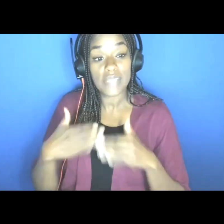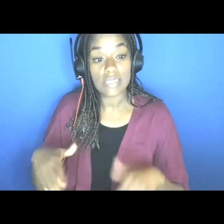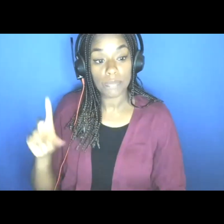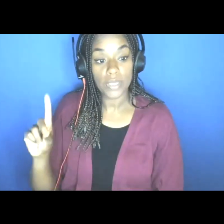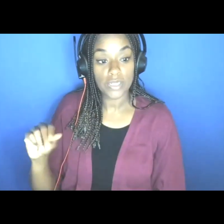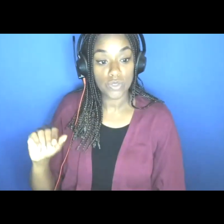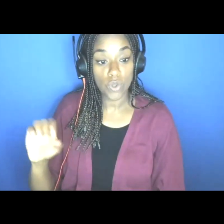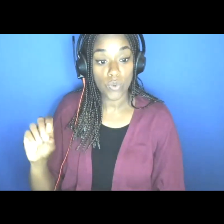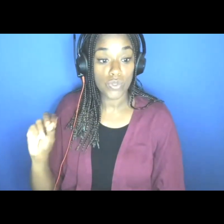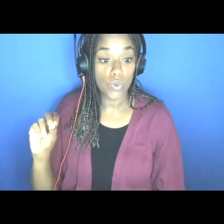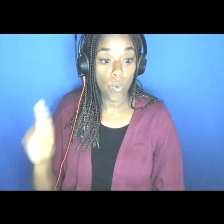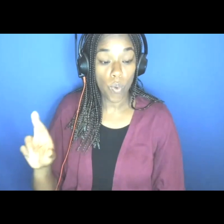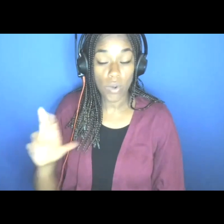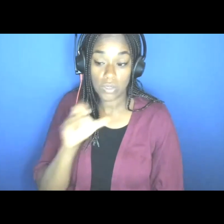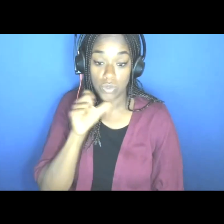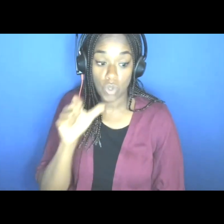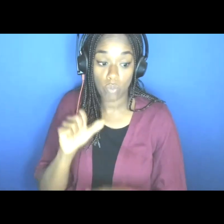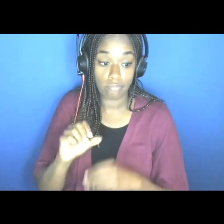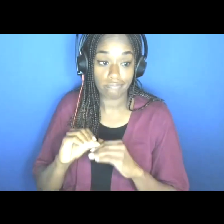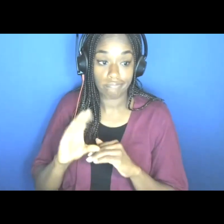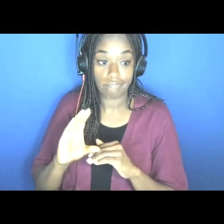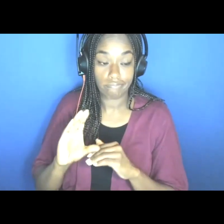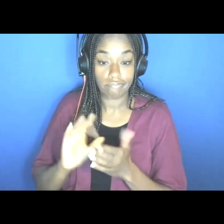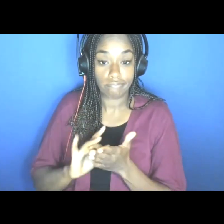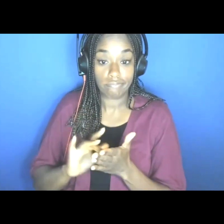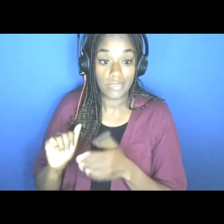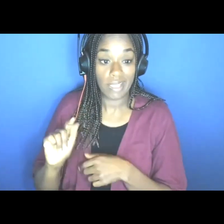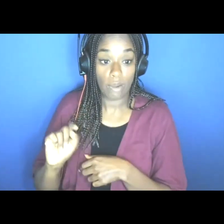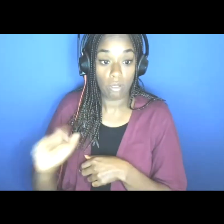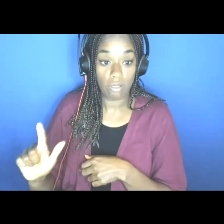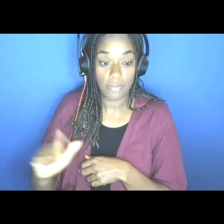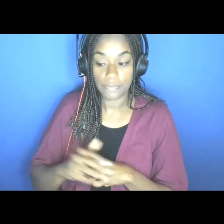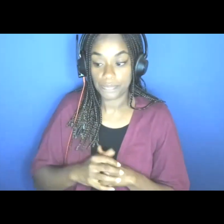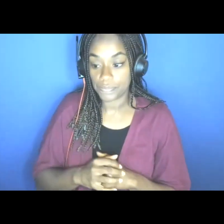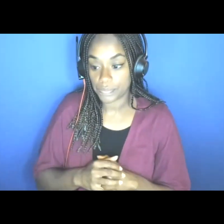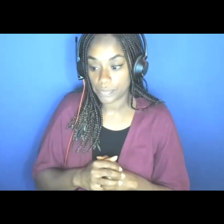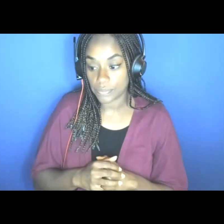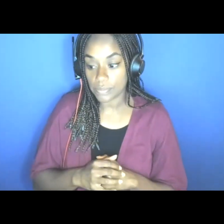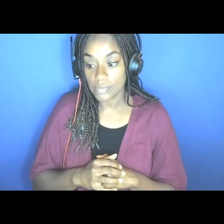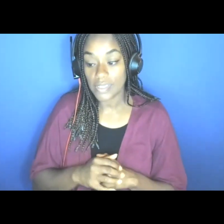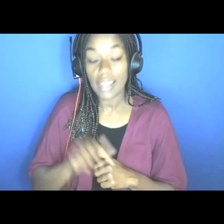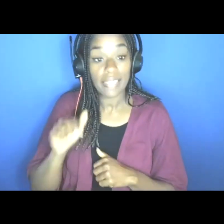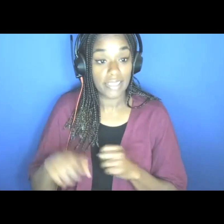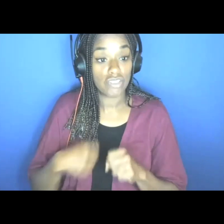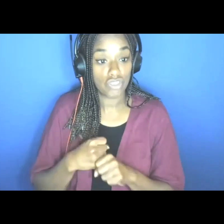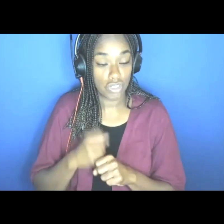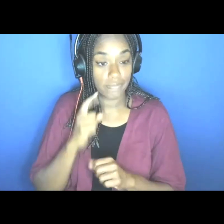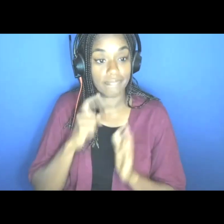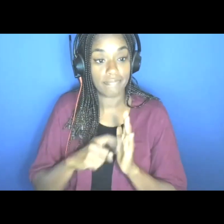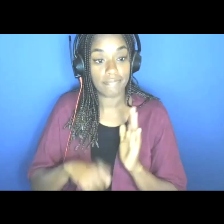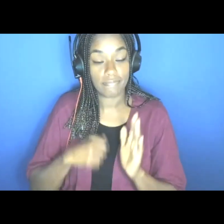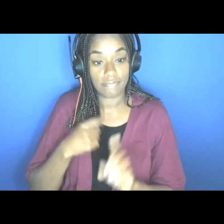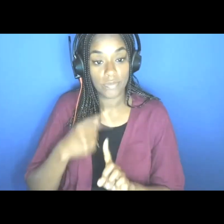don't fill their prescriptions at all. This year, in recognition of Pride Month, the New York State Health